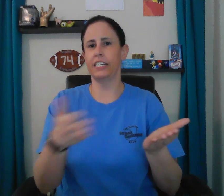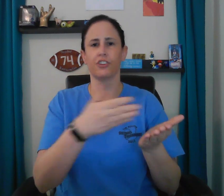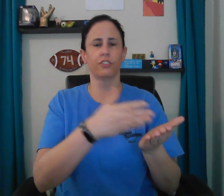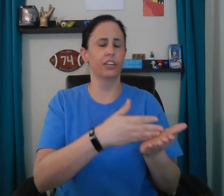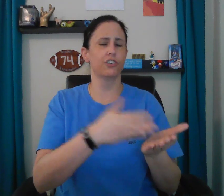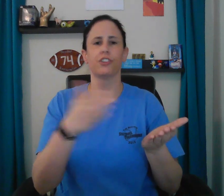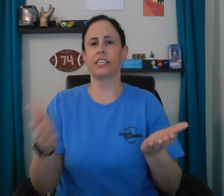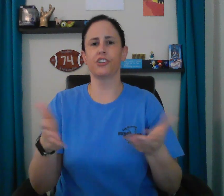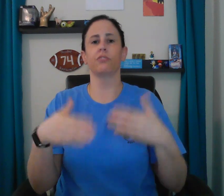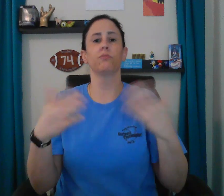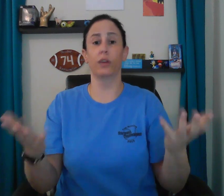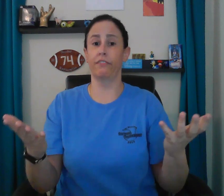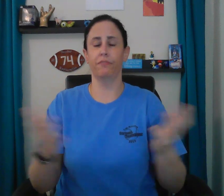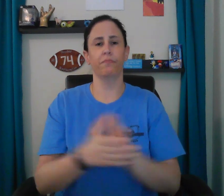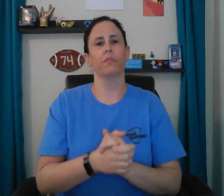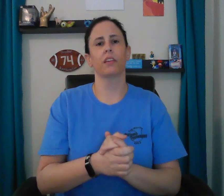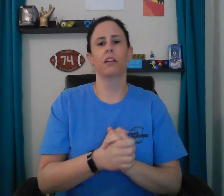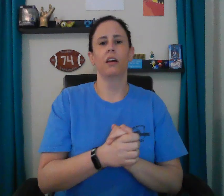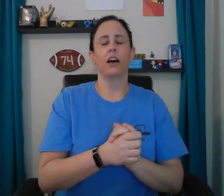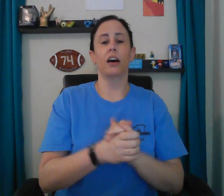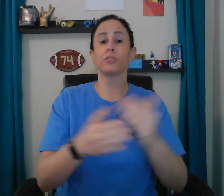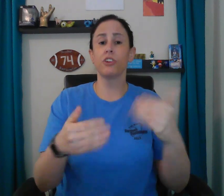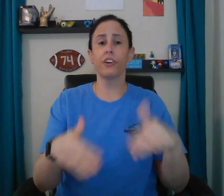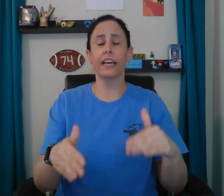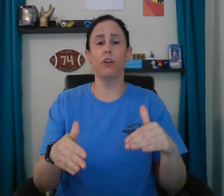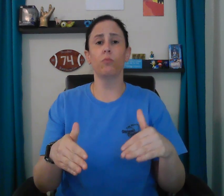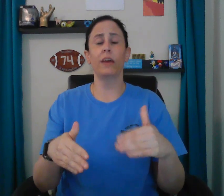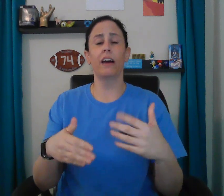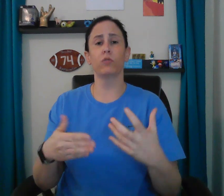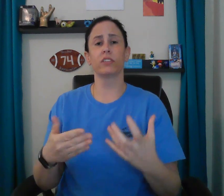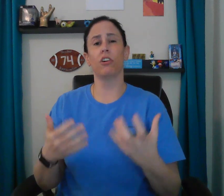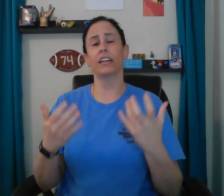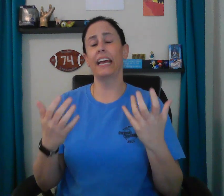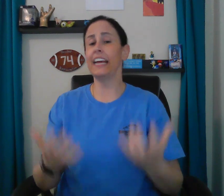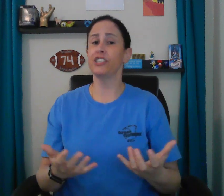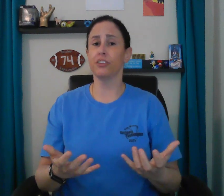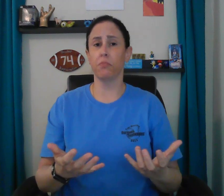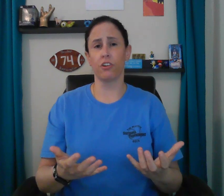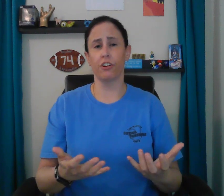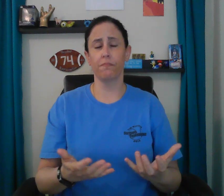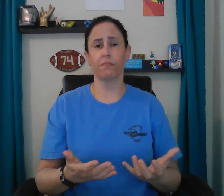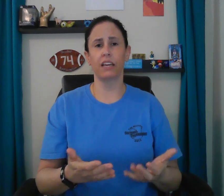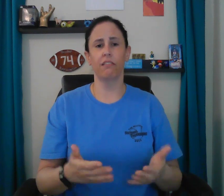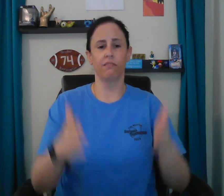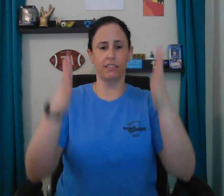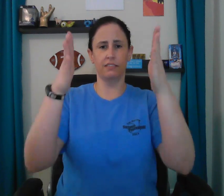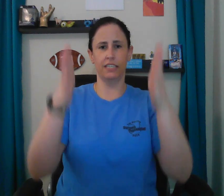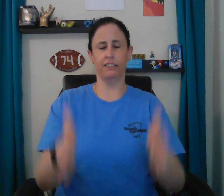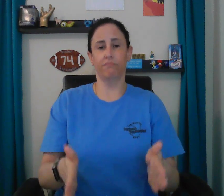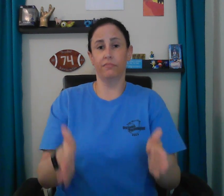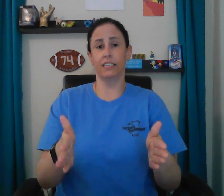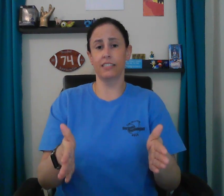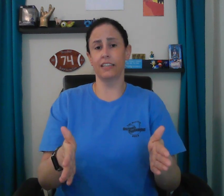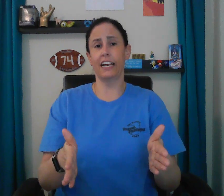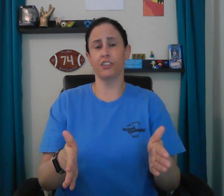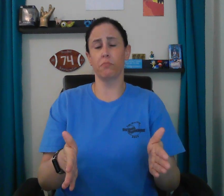teacher, literature teacher, whatever. Starting out, we have what's called an agent marker. This is an agent